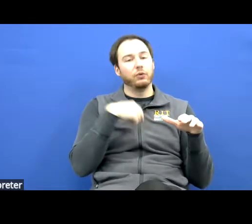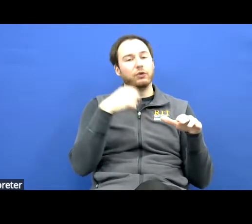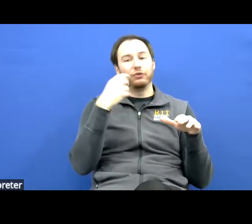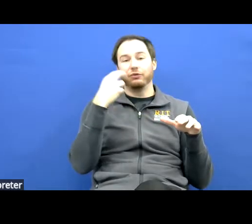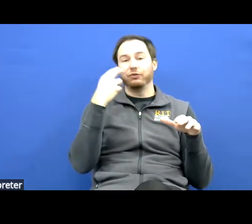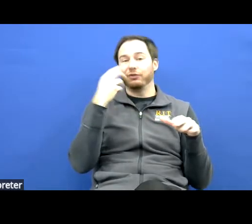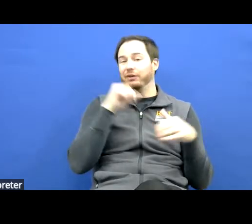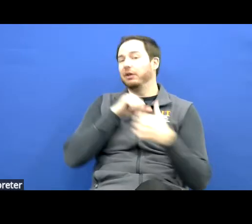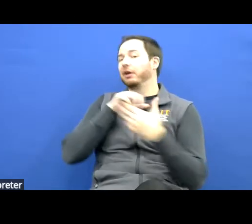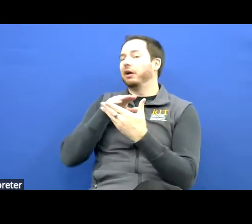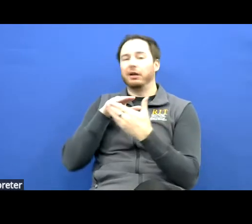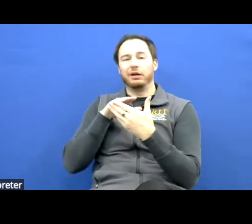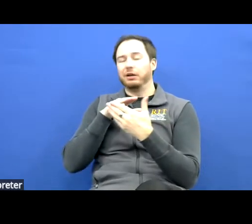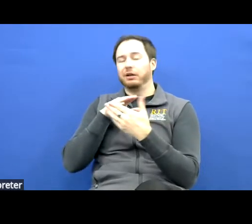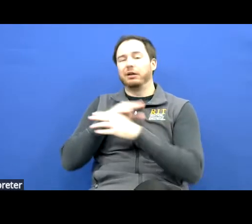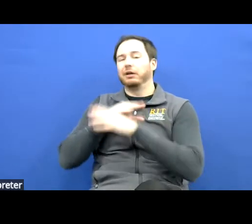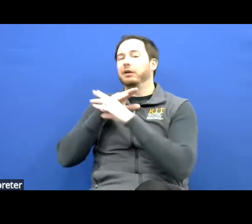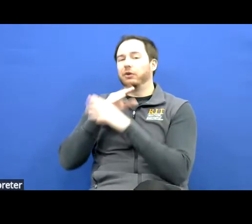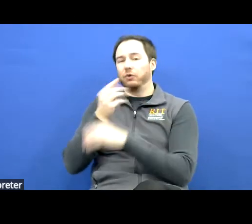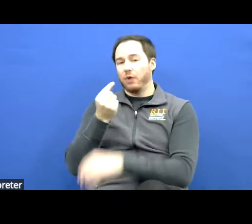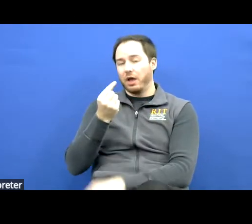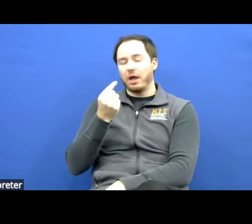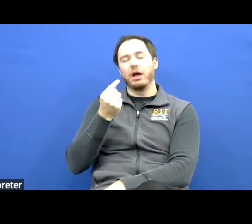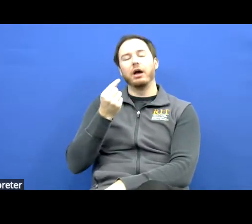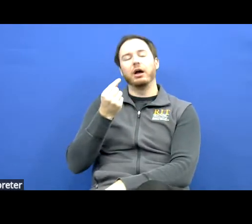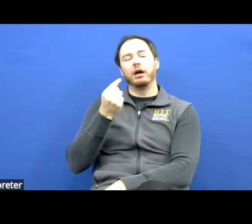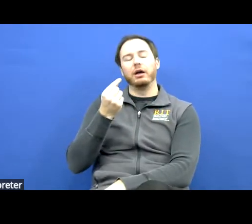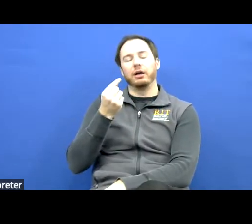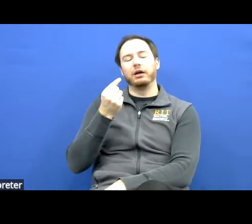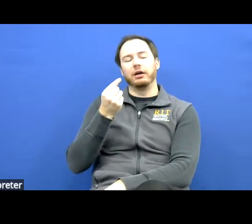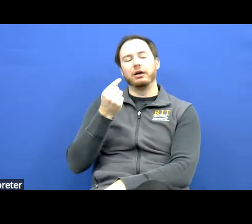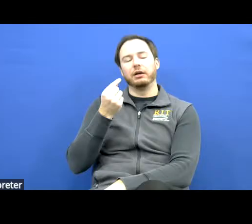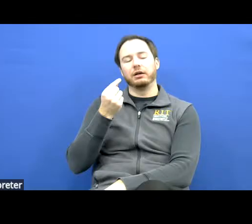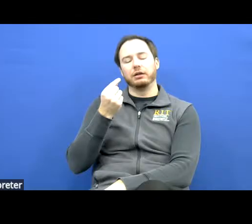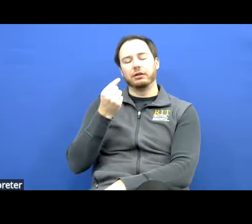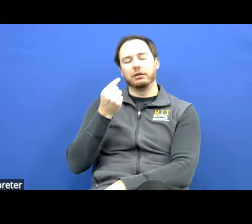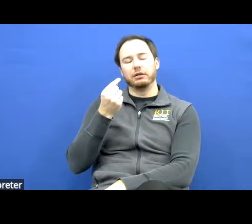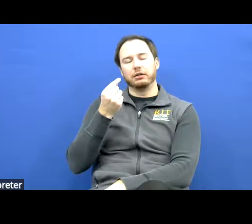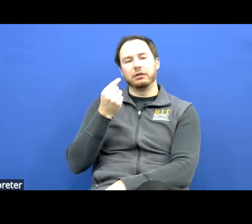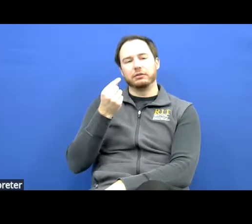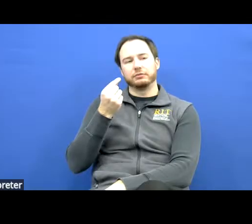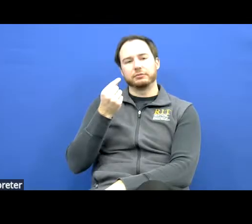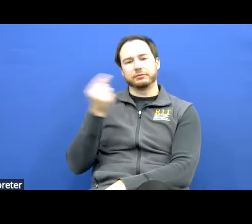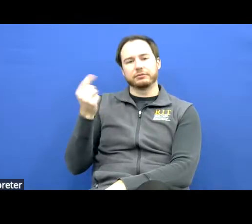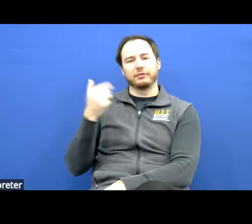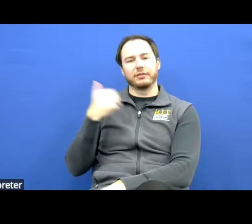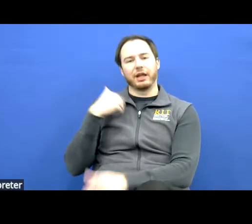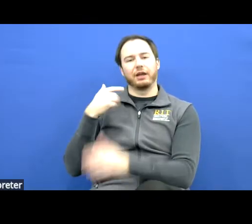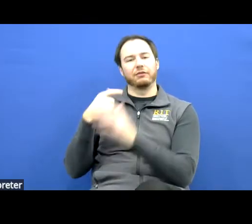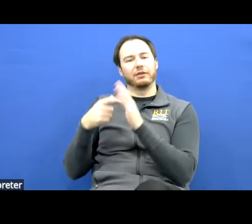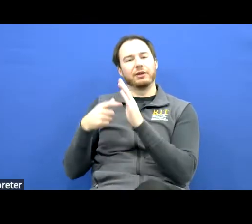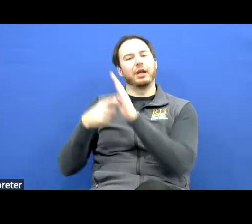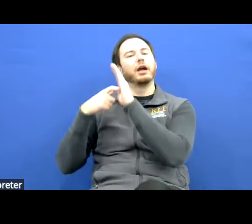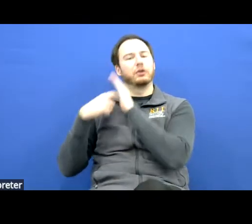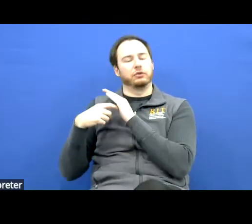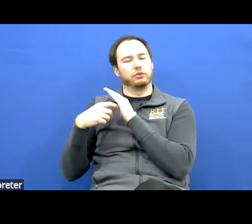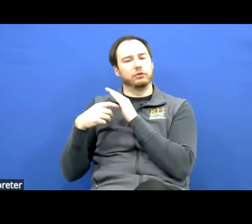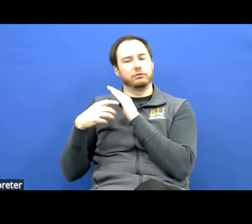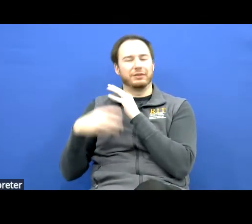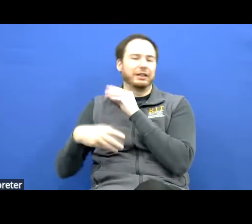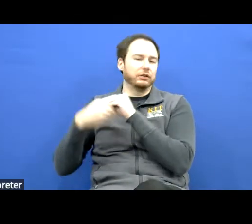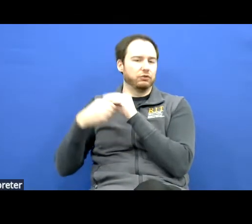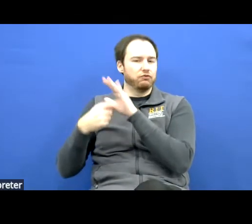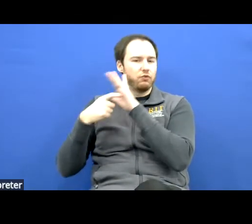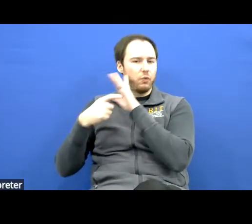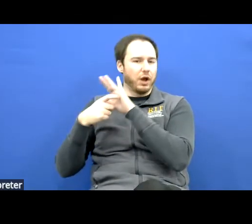ran into is a lot of them have additional requirements attached to them.